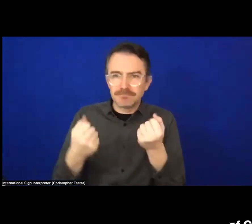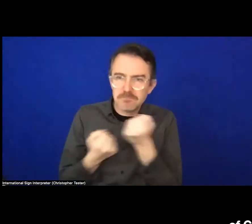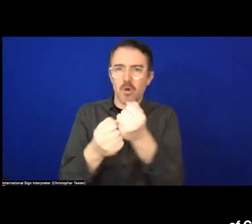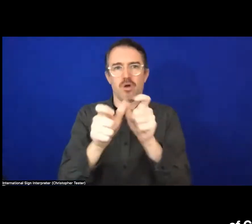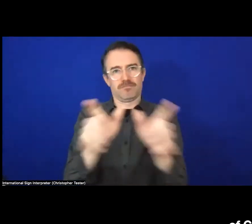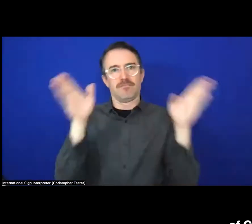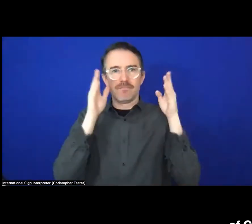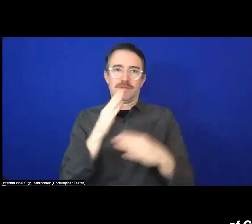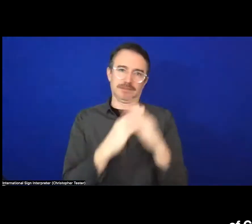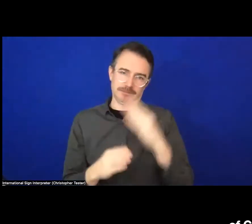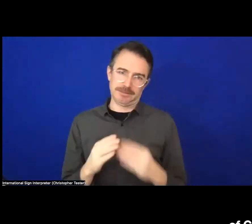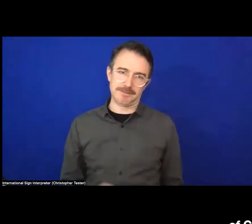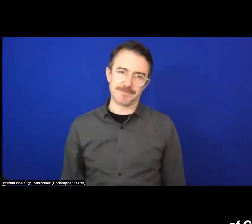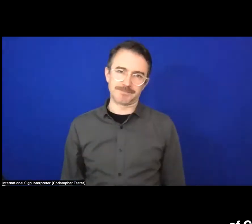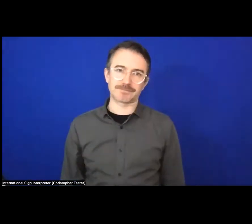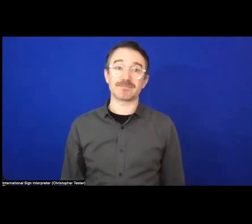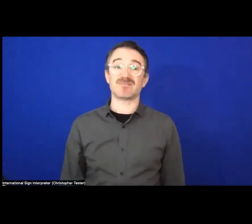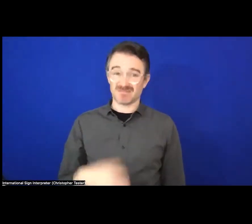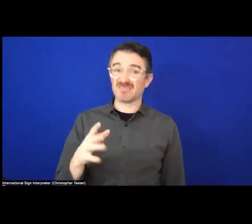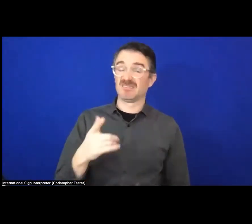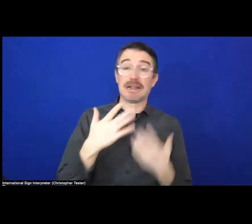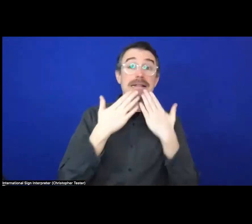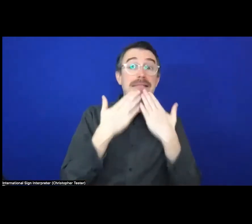of 2019.